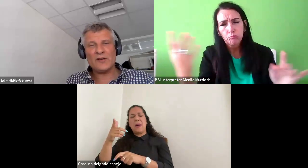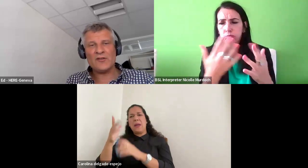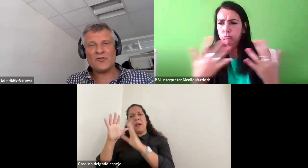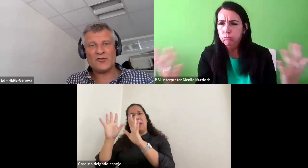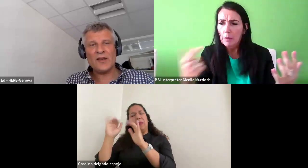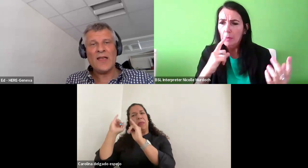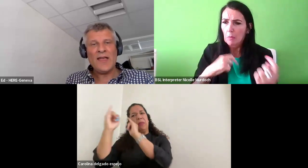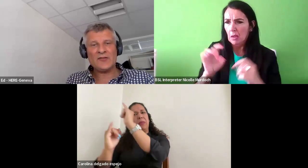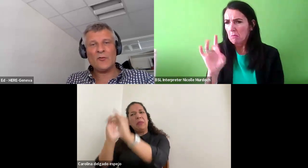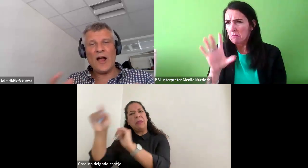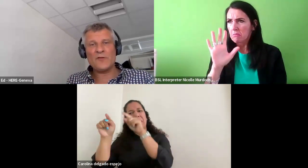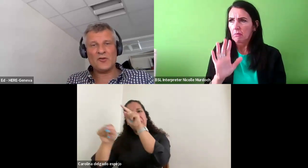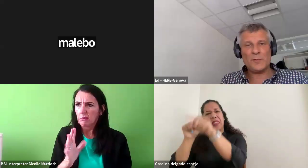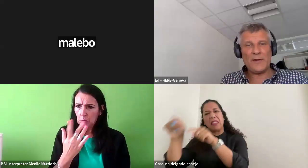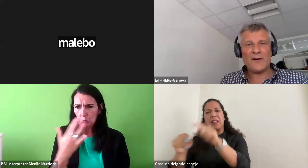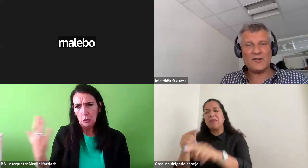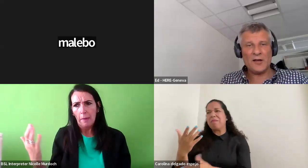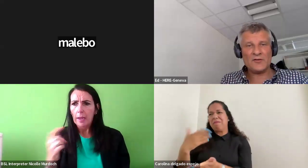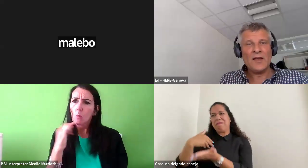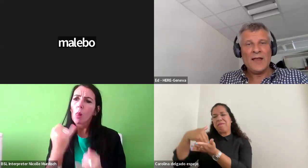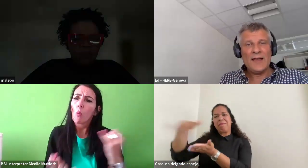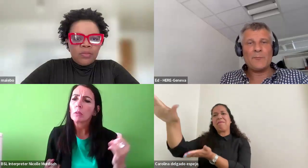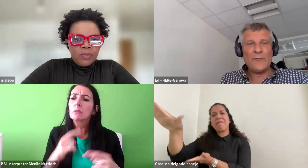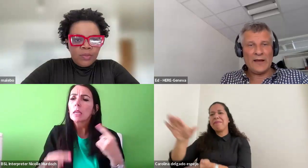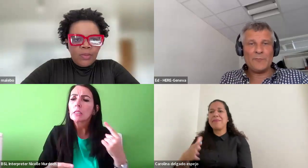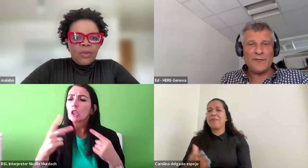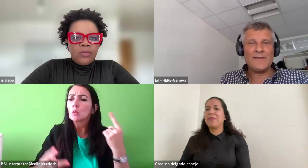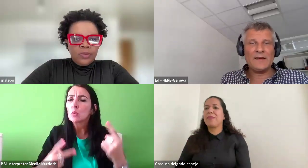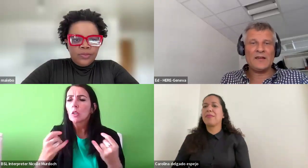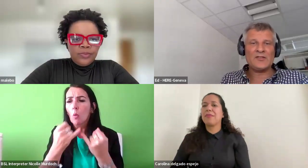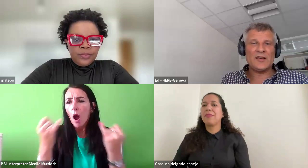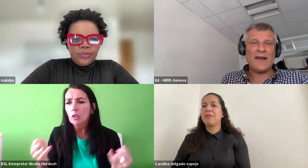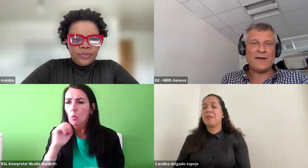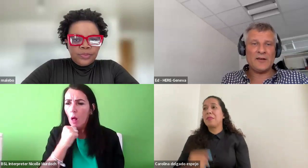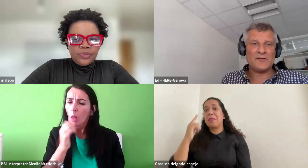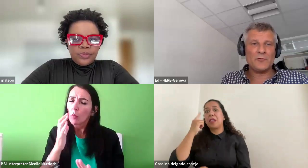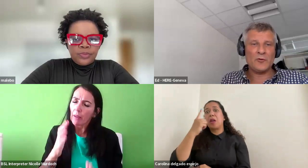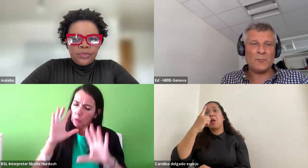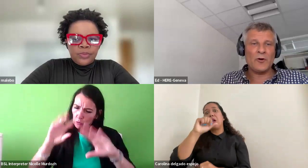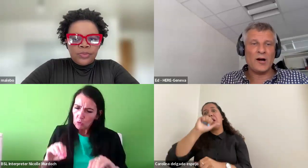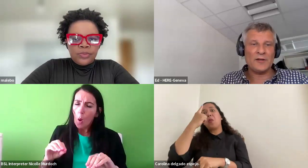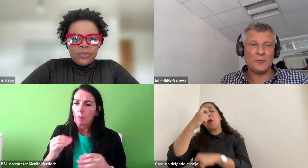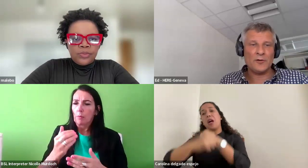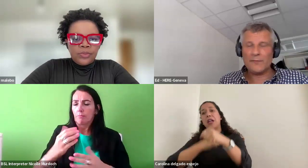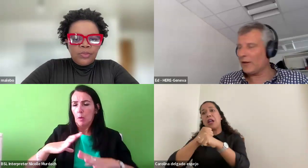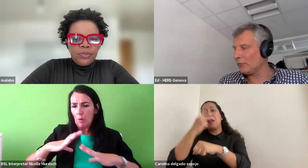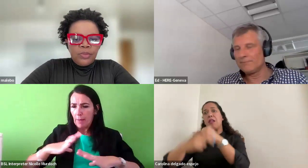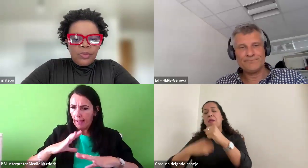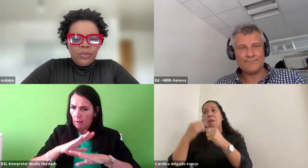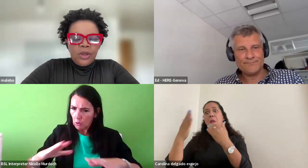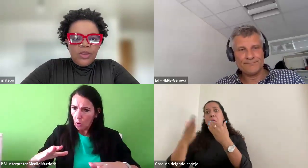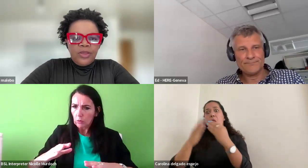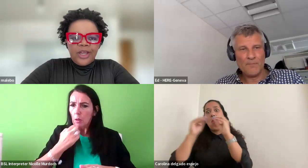that further in the discussion as to how we should prepare ourselves in preventing these narratives from doing more harm than good. Thank